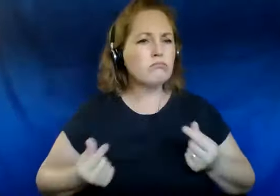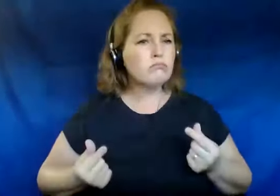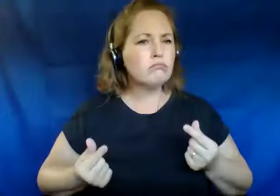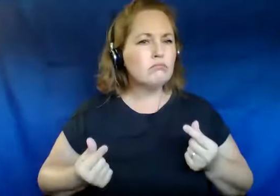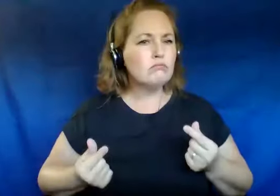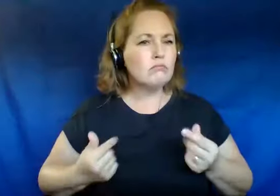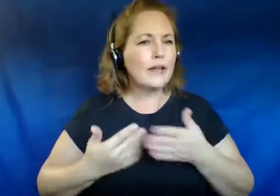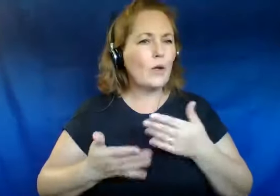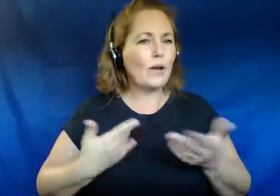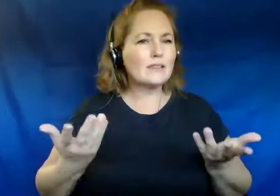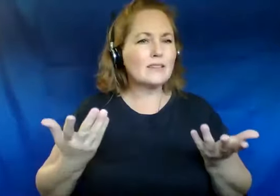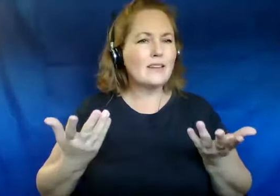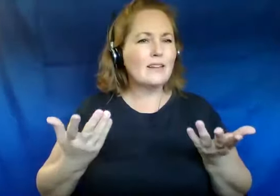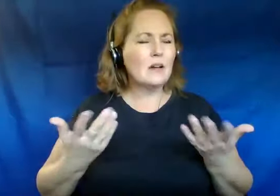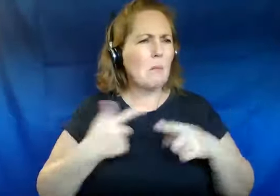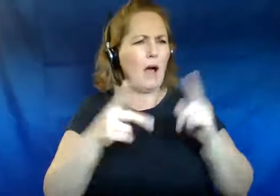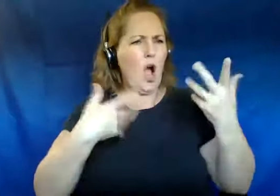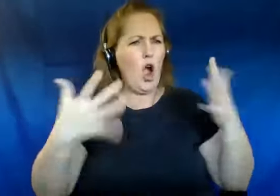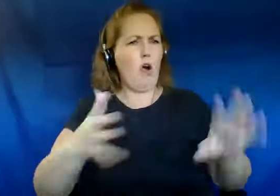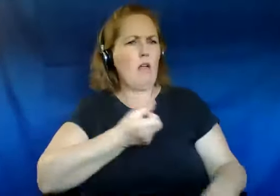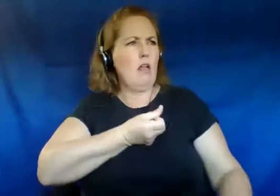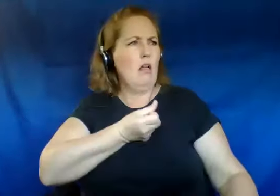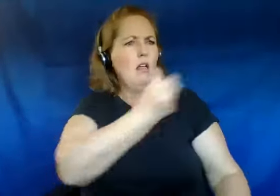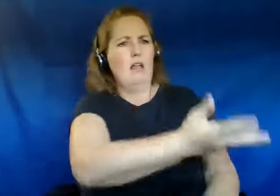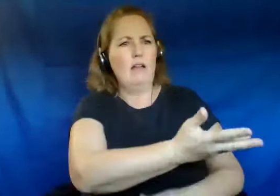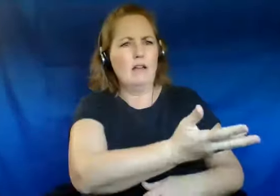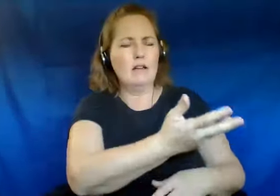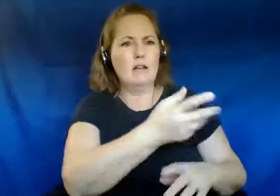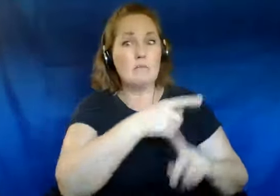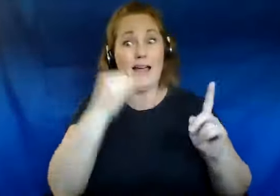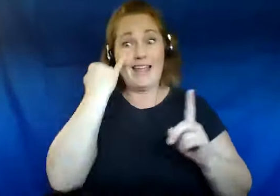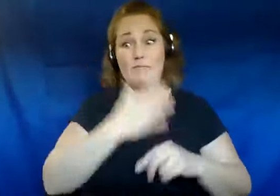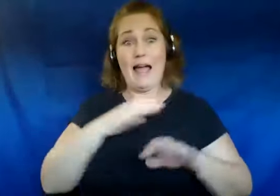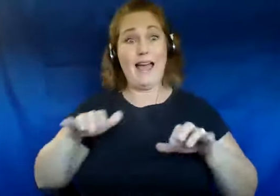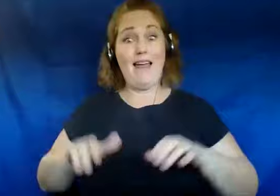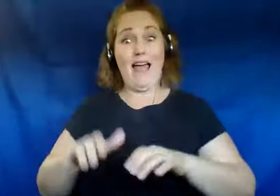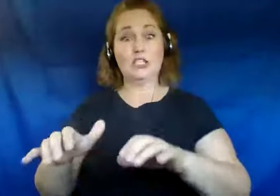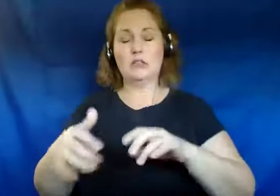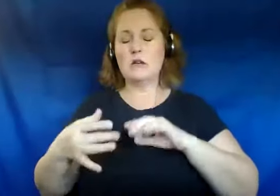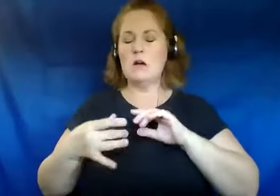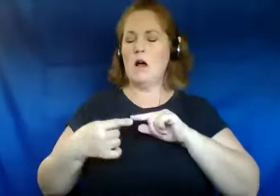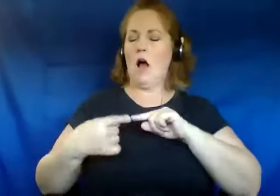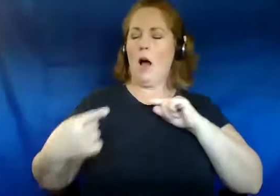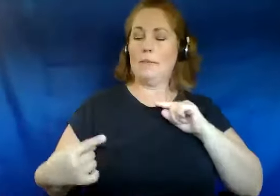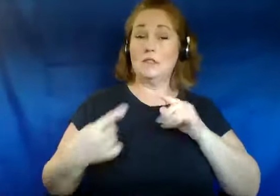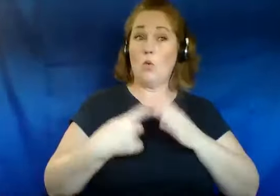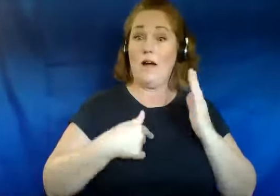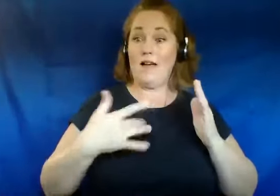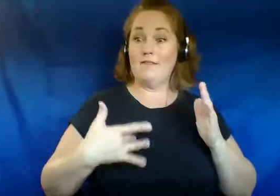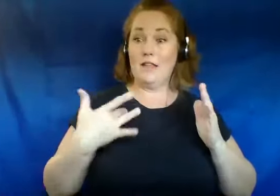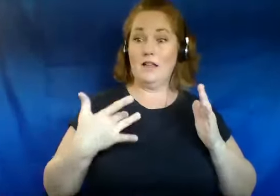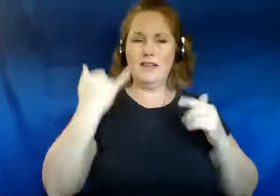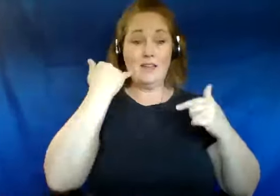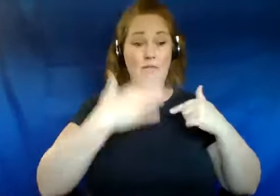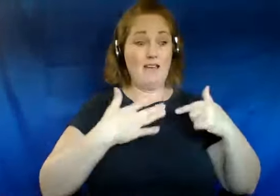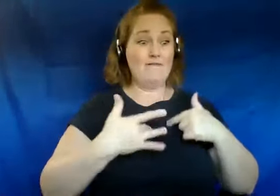anyway, especially if I take an action contrary to the way I feel. If it's a negative feeling, if